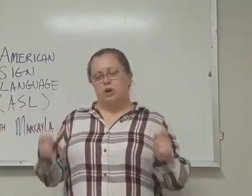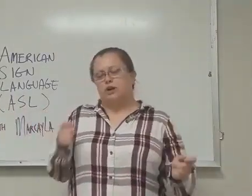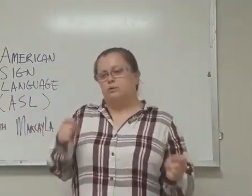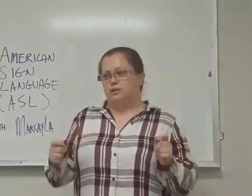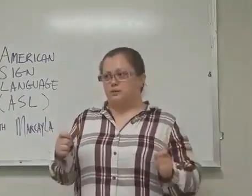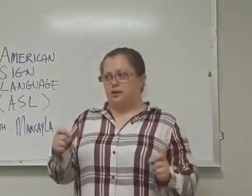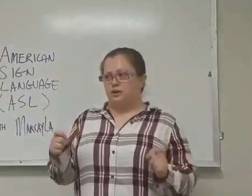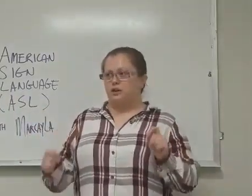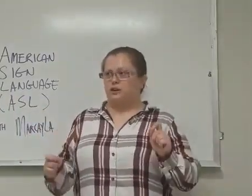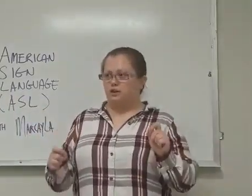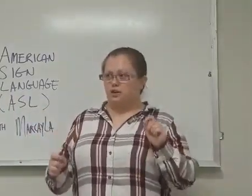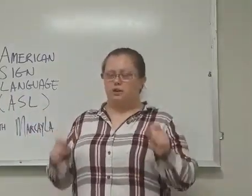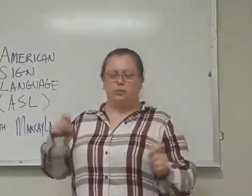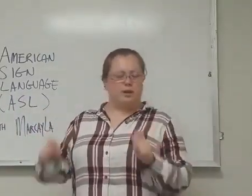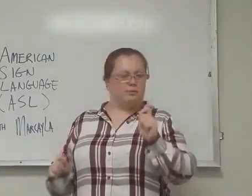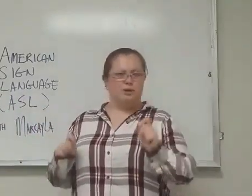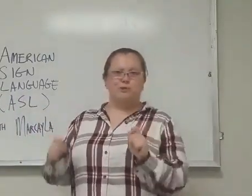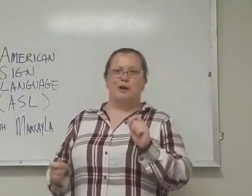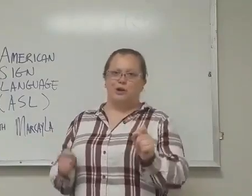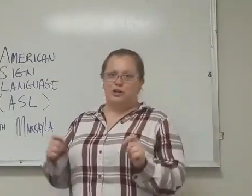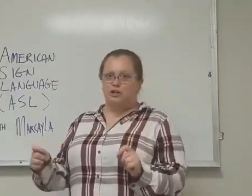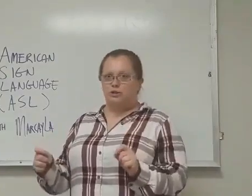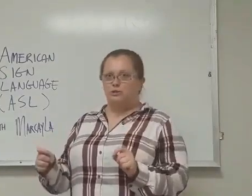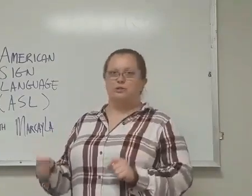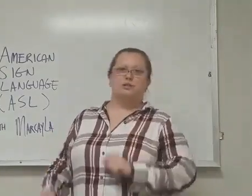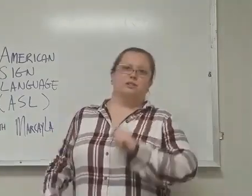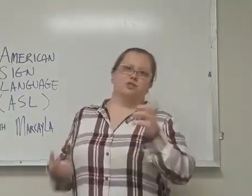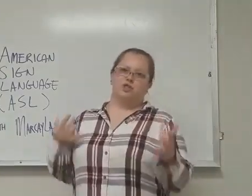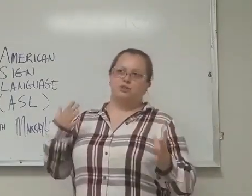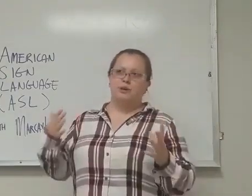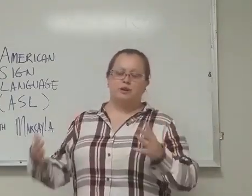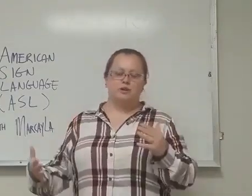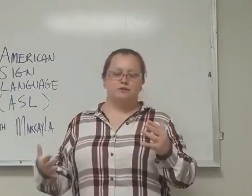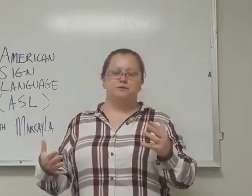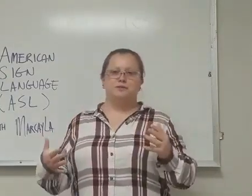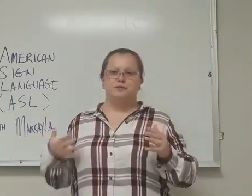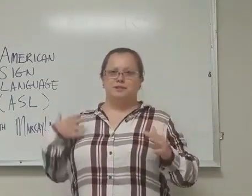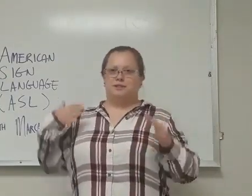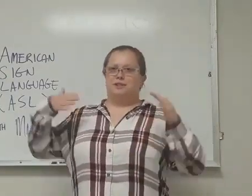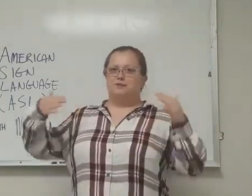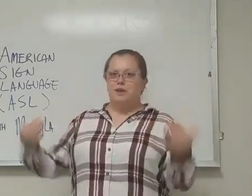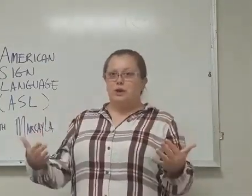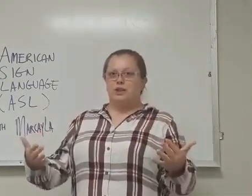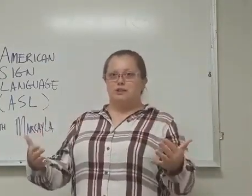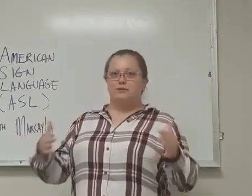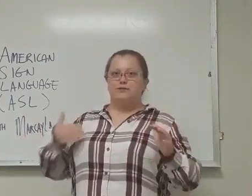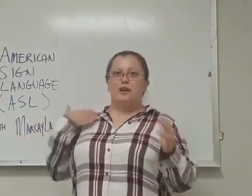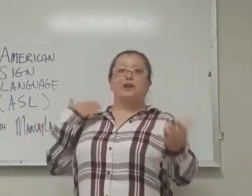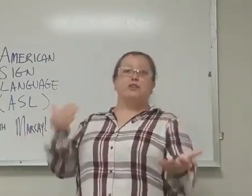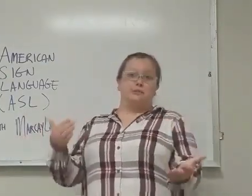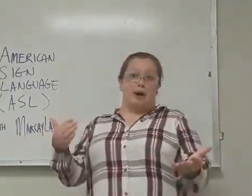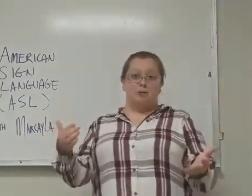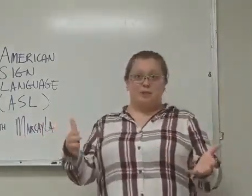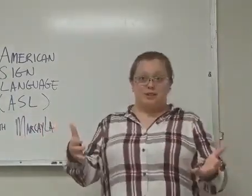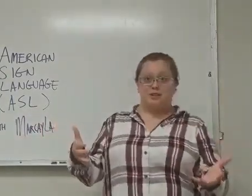working with somebody, you're going to pick up those minor cues. It's just a matter of figuring them out,